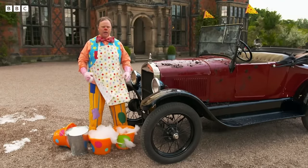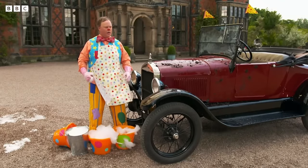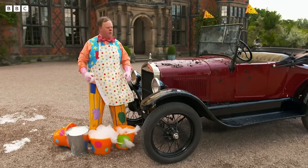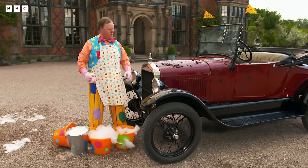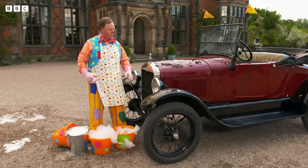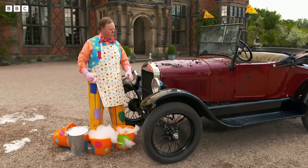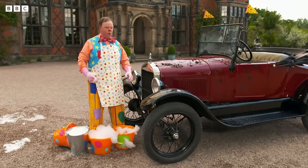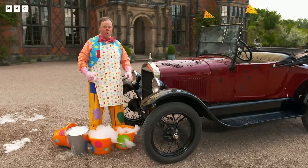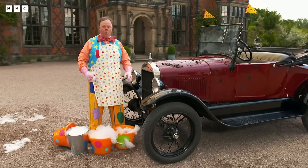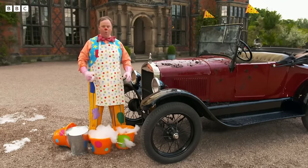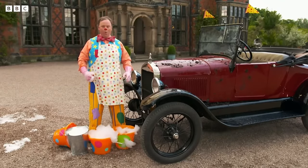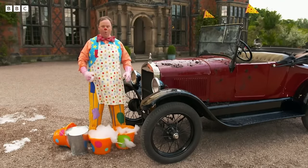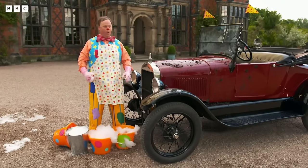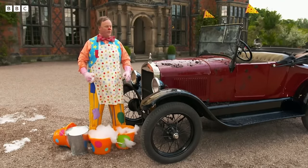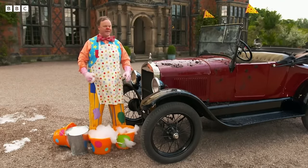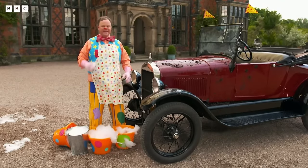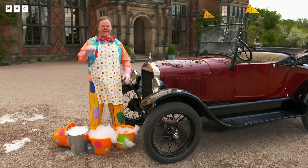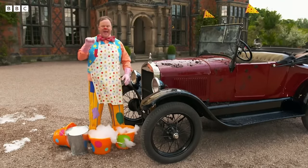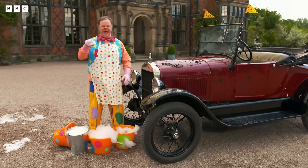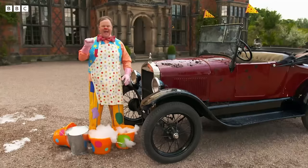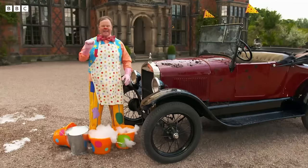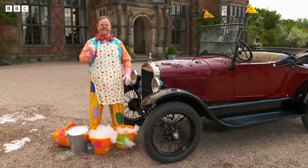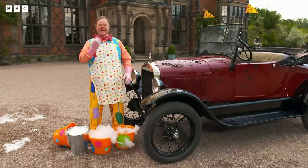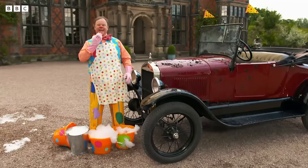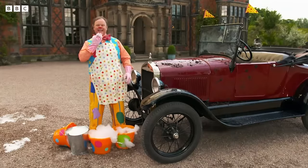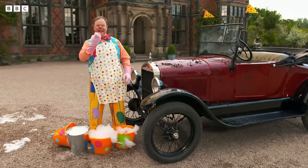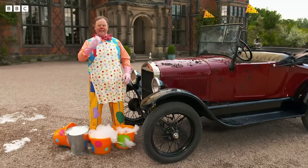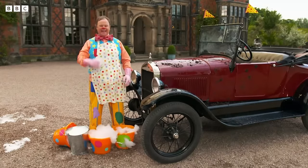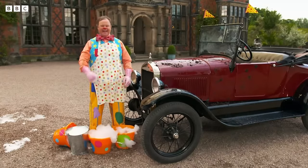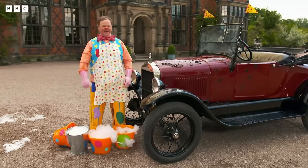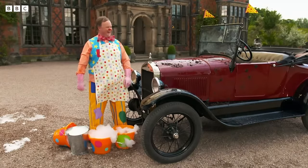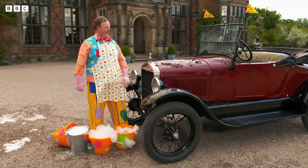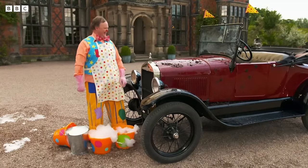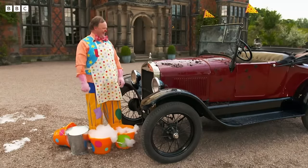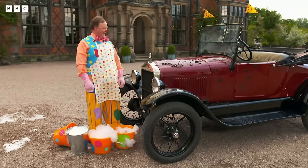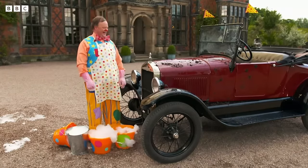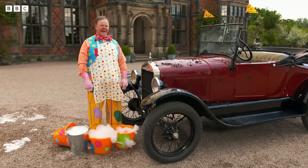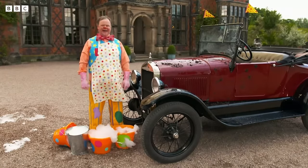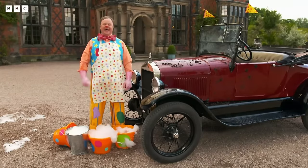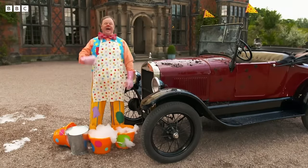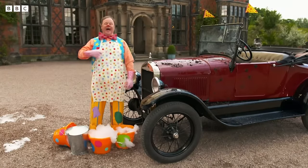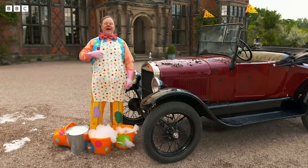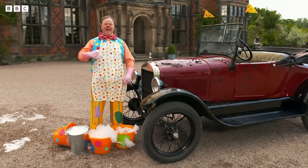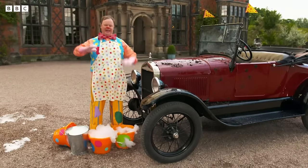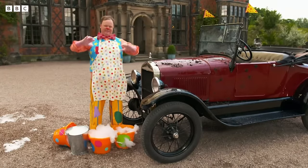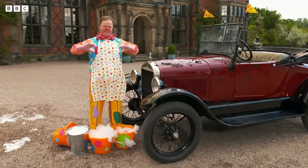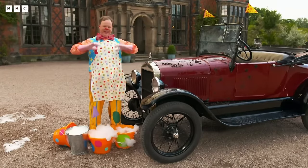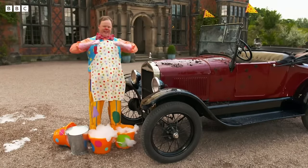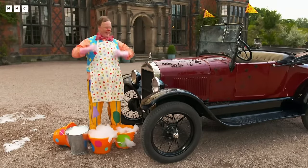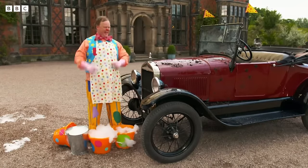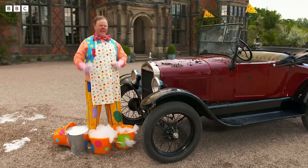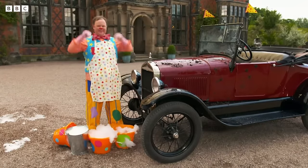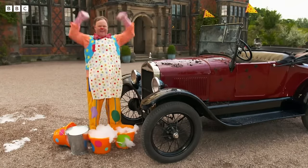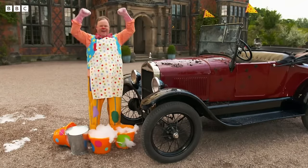star chart. Yes! Thank you! Oh, I'm ready!